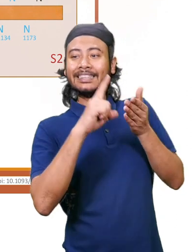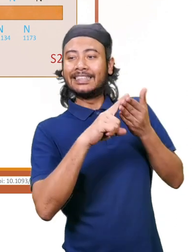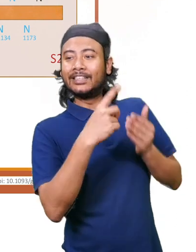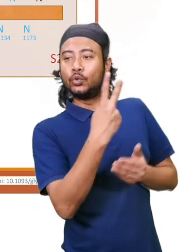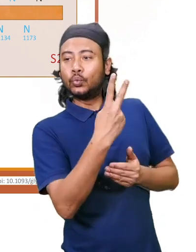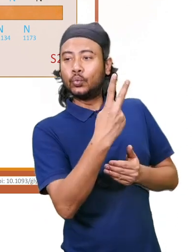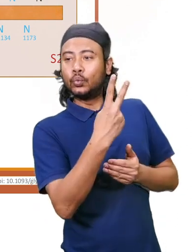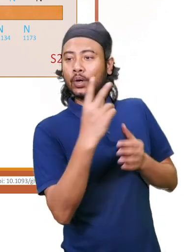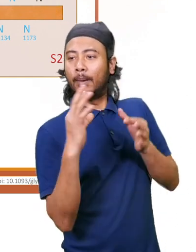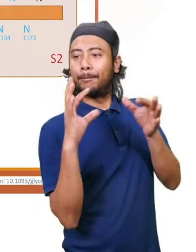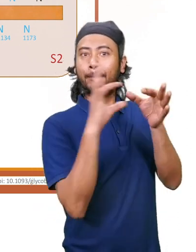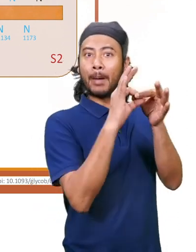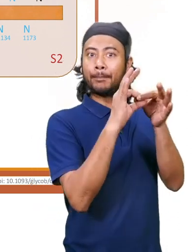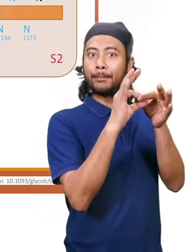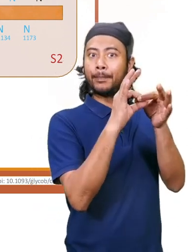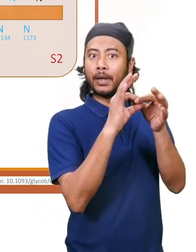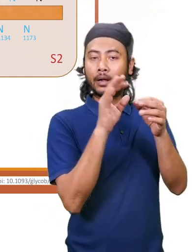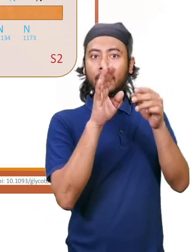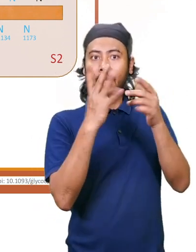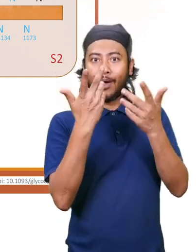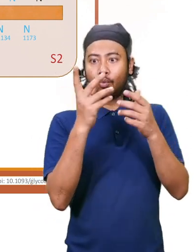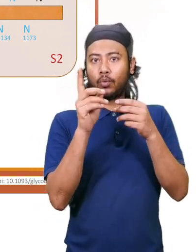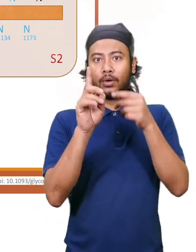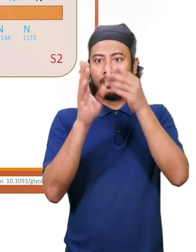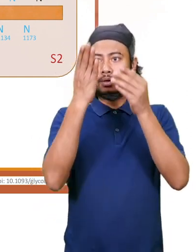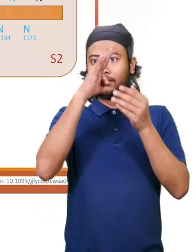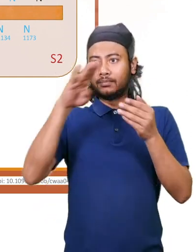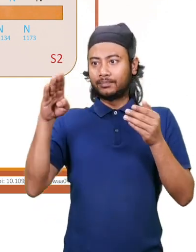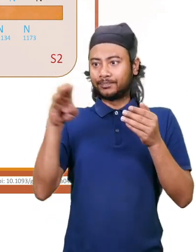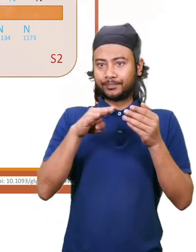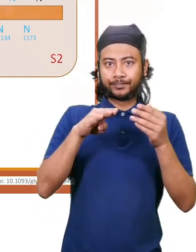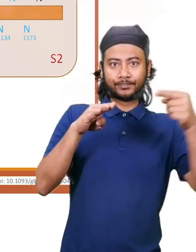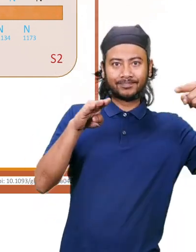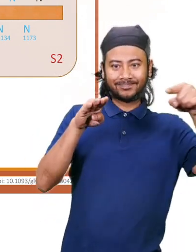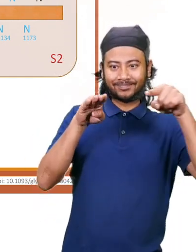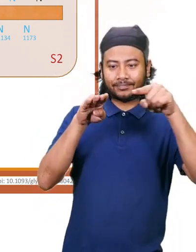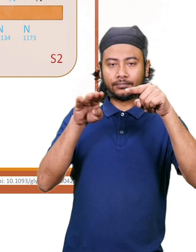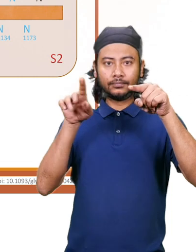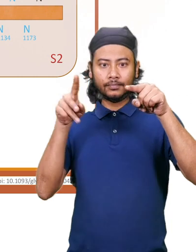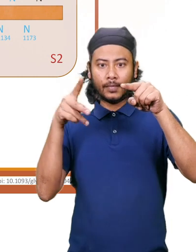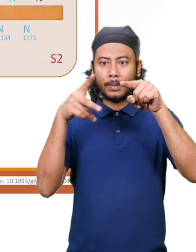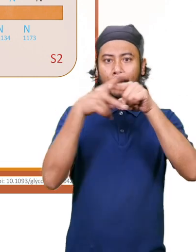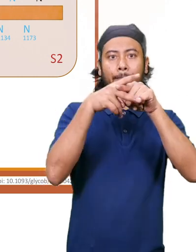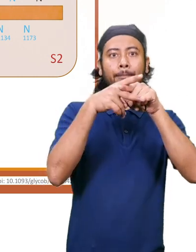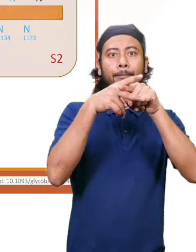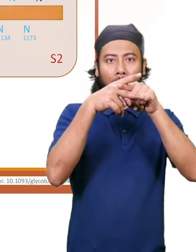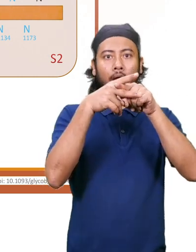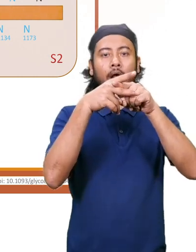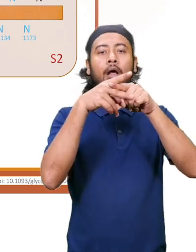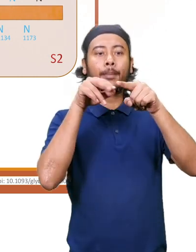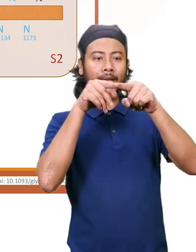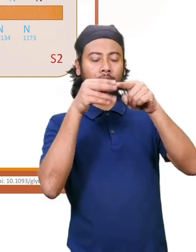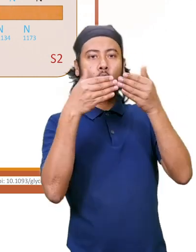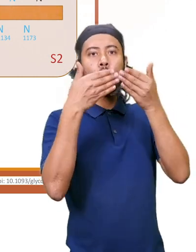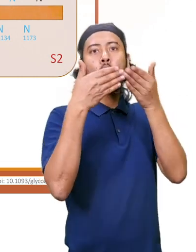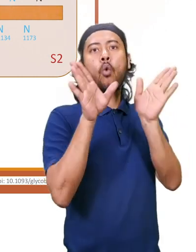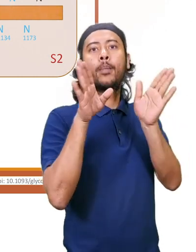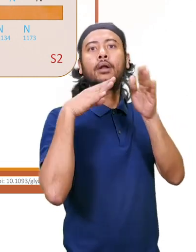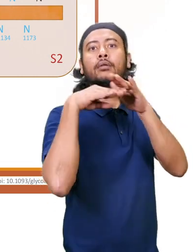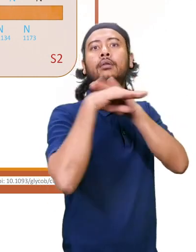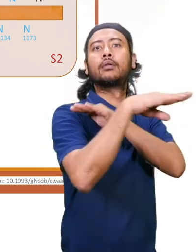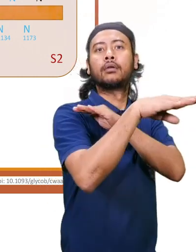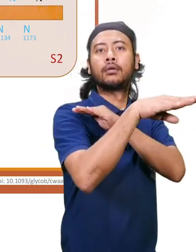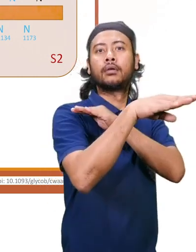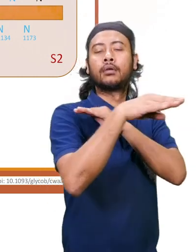converting enzyme, are most important. This is because the alteration in the glycosylation at